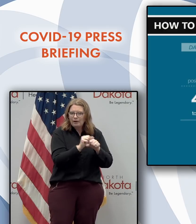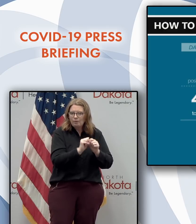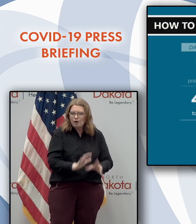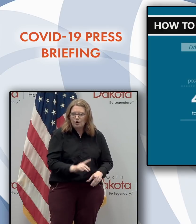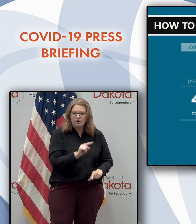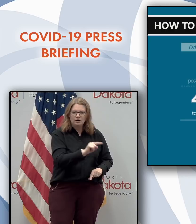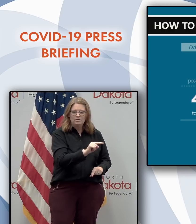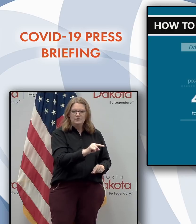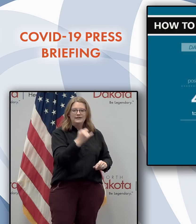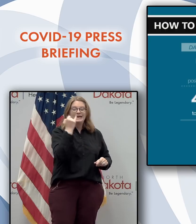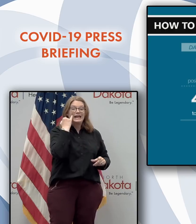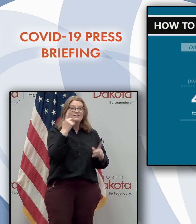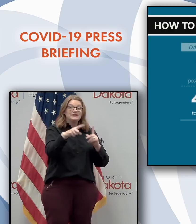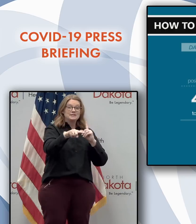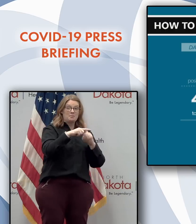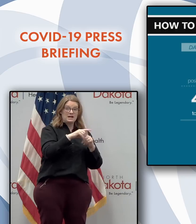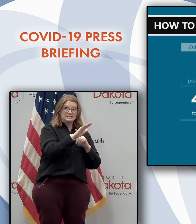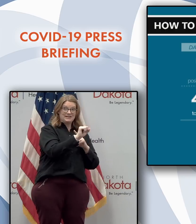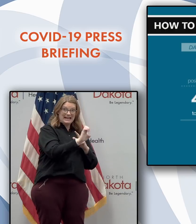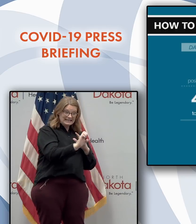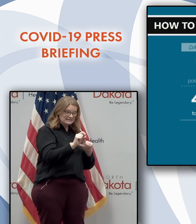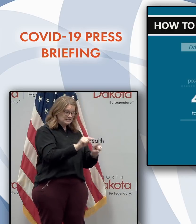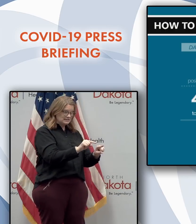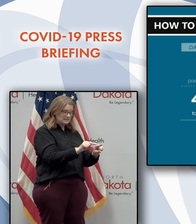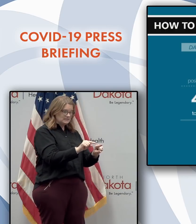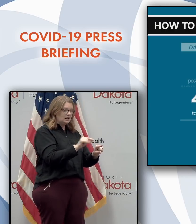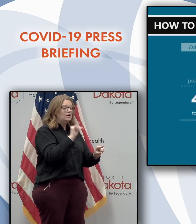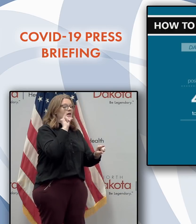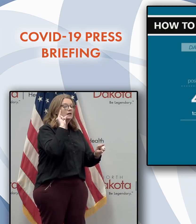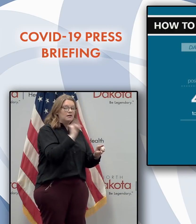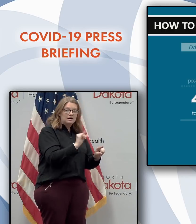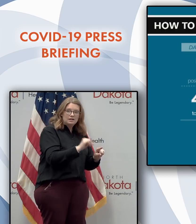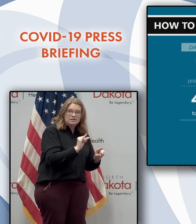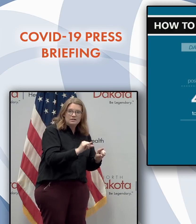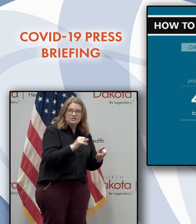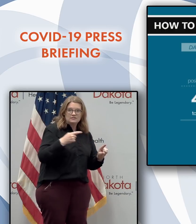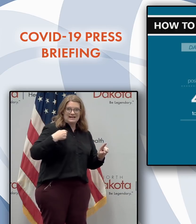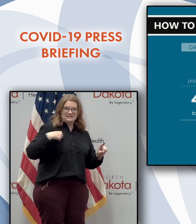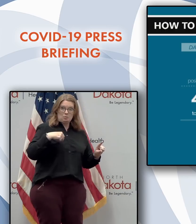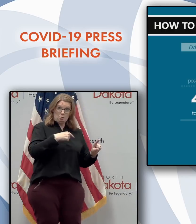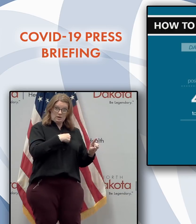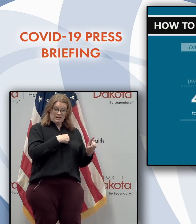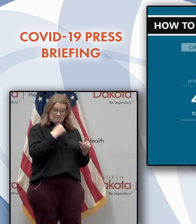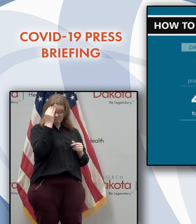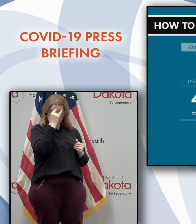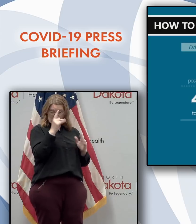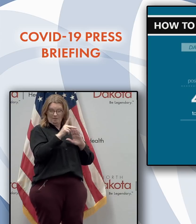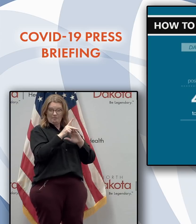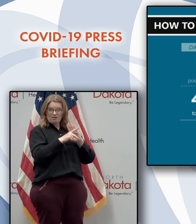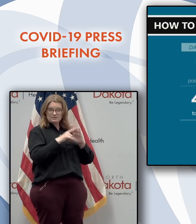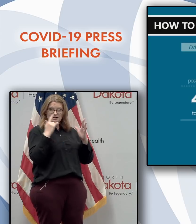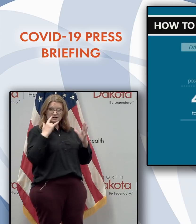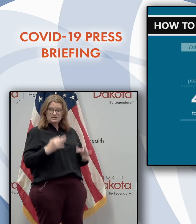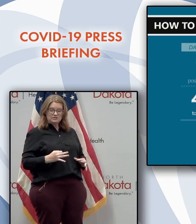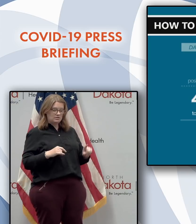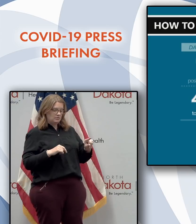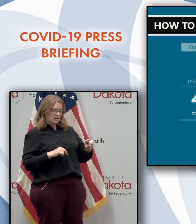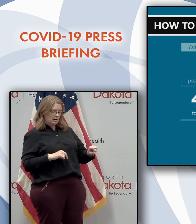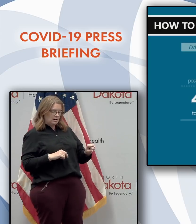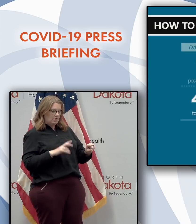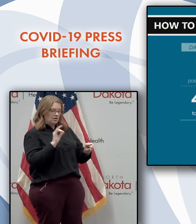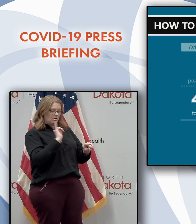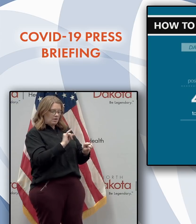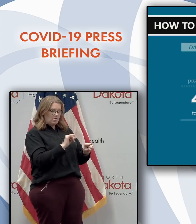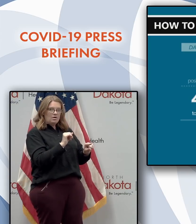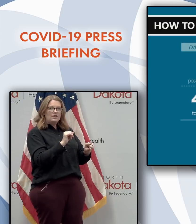that produces a positive case, that's what tells us as policy decision makers whether or not we've got a point